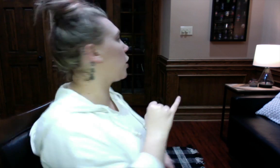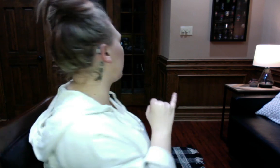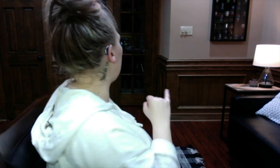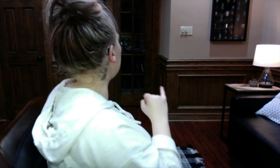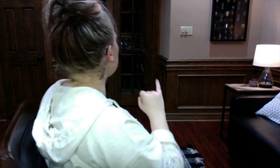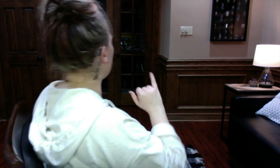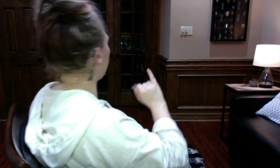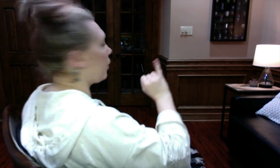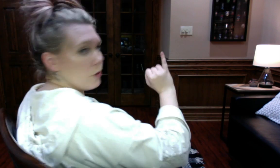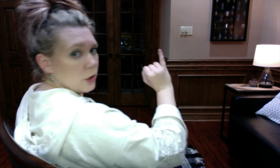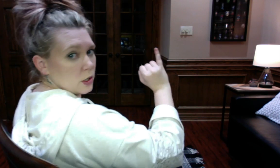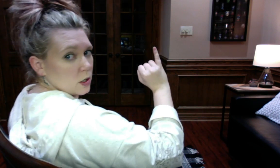around and show you.